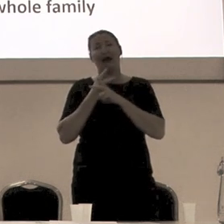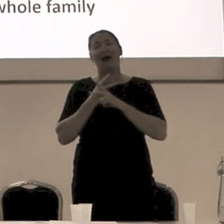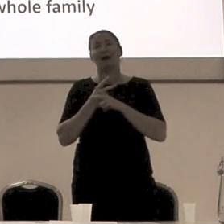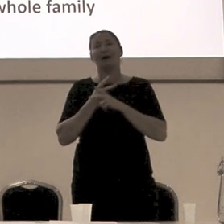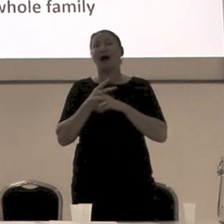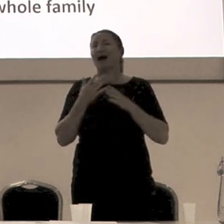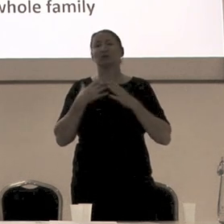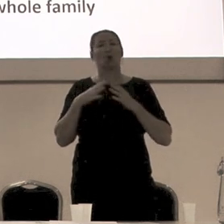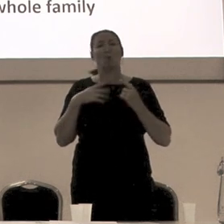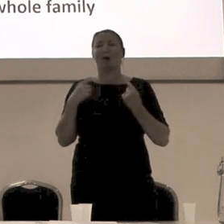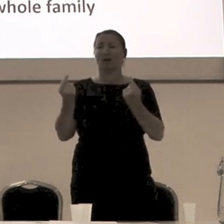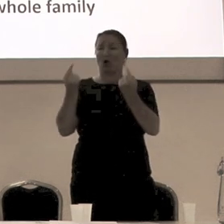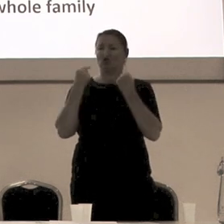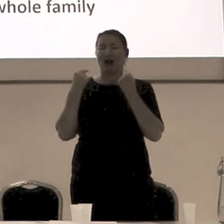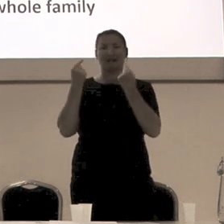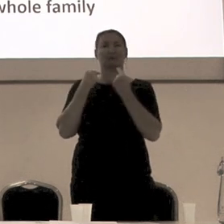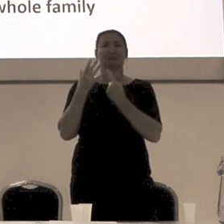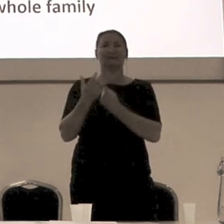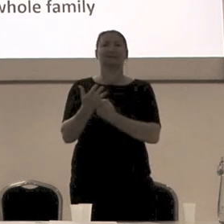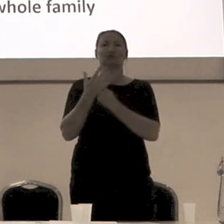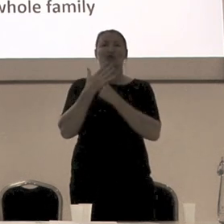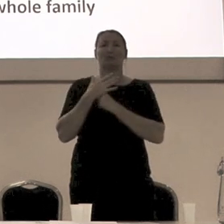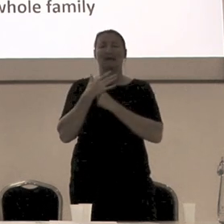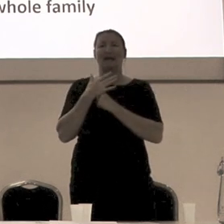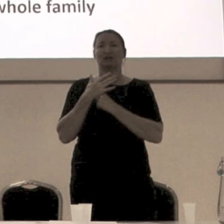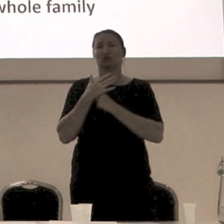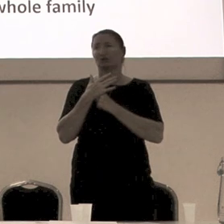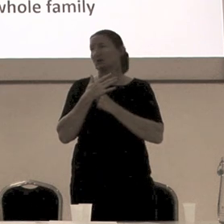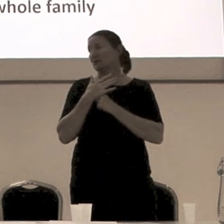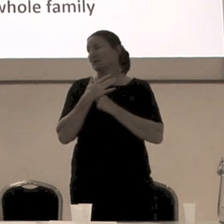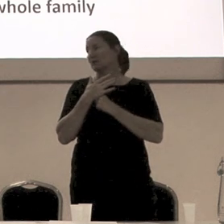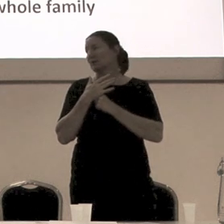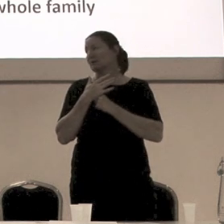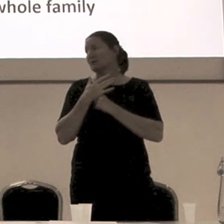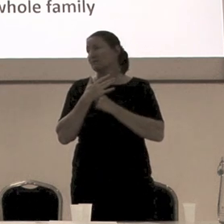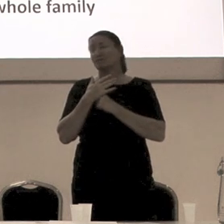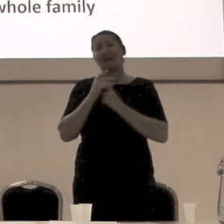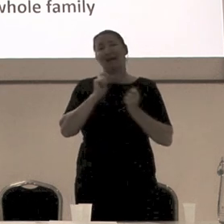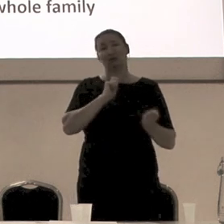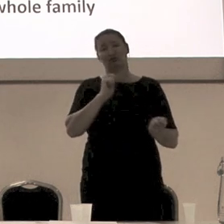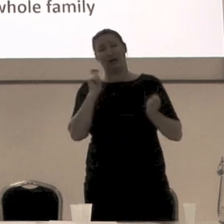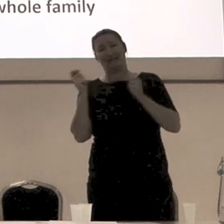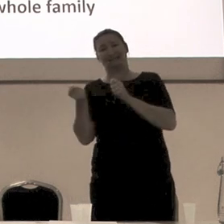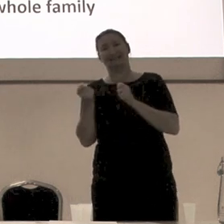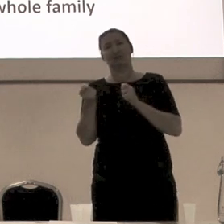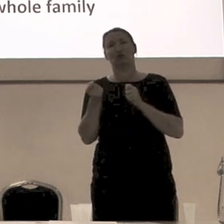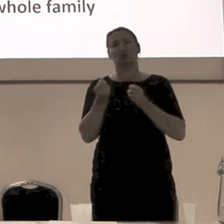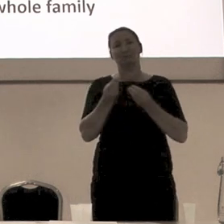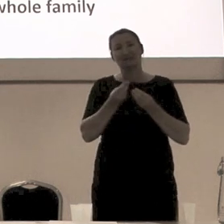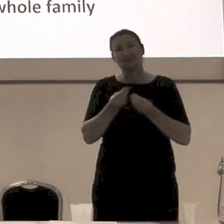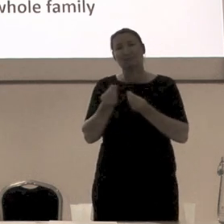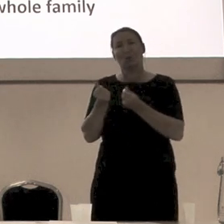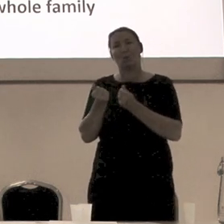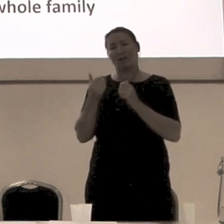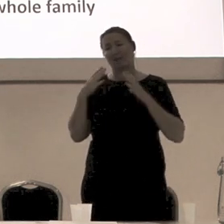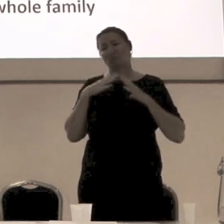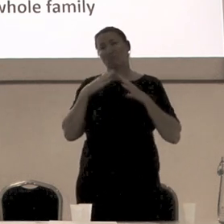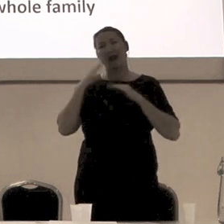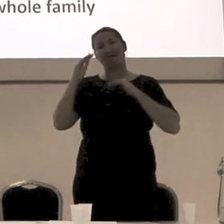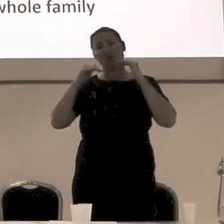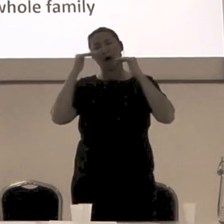harassment and discrimination, and for transitions to be smooth and prepare them for